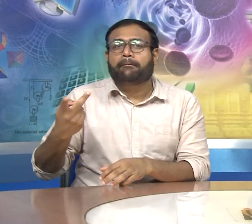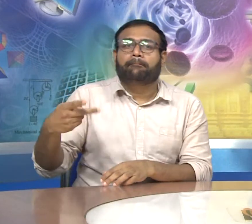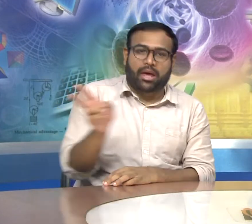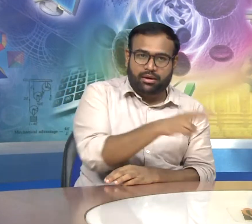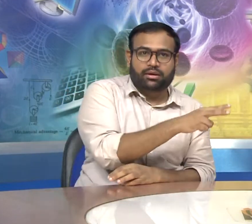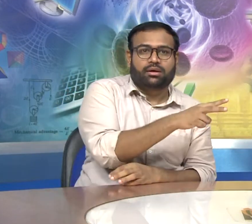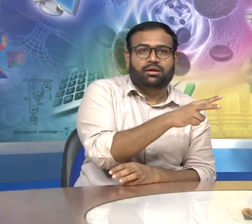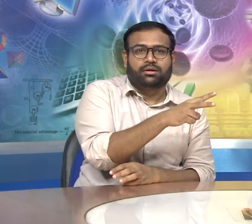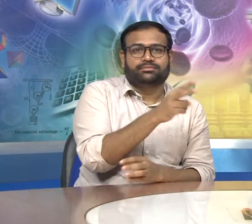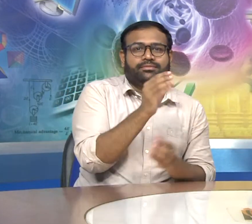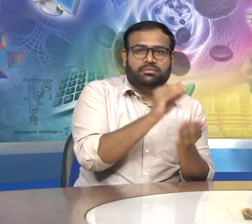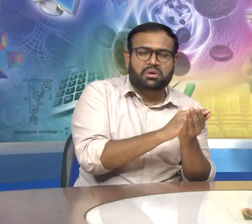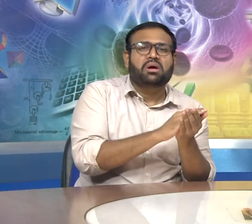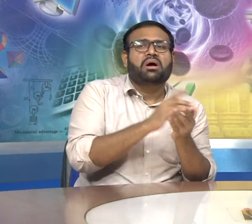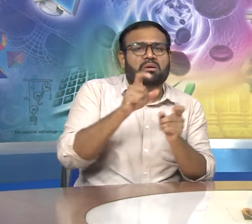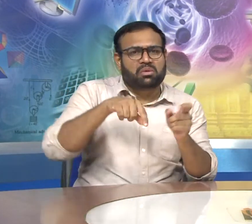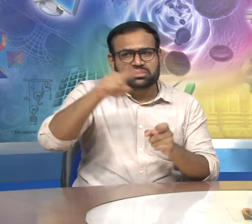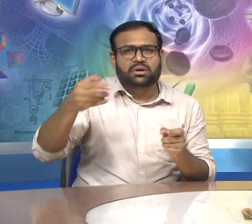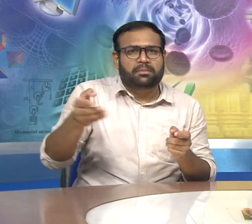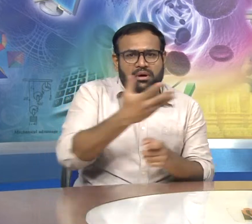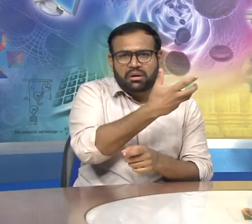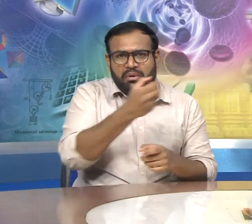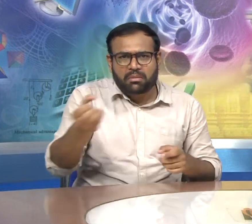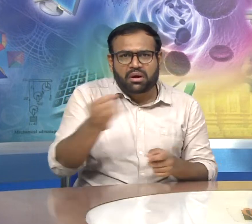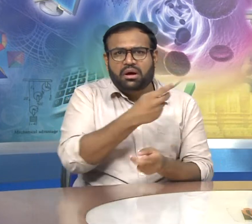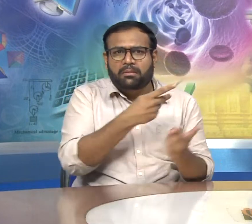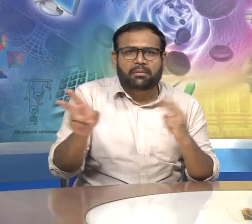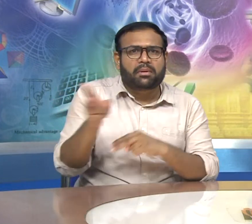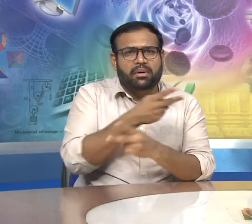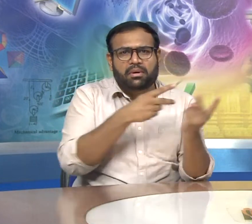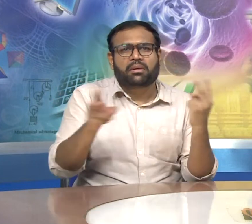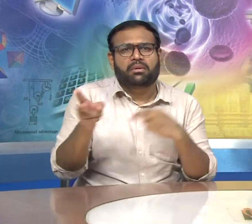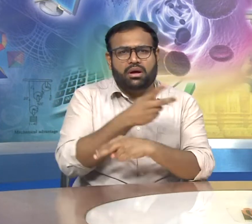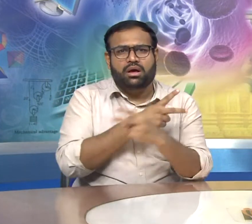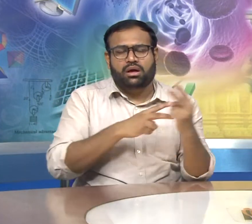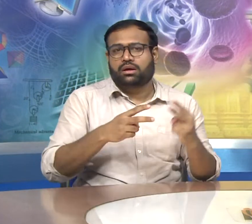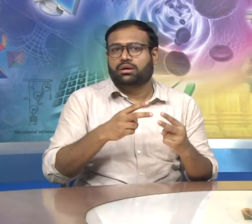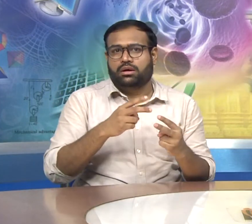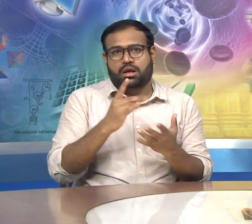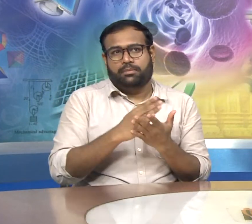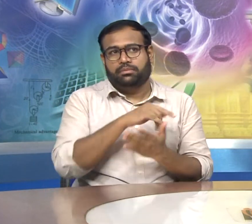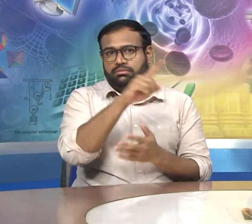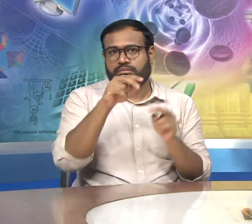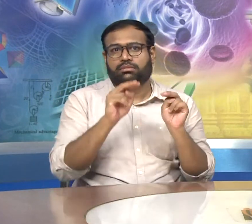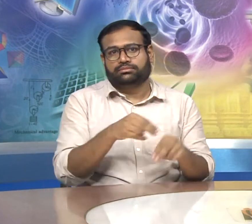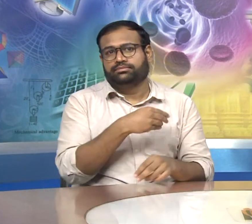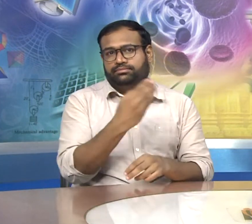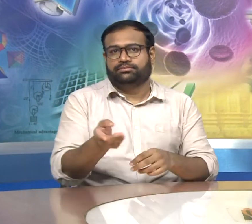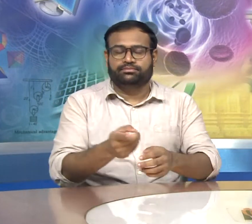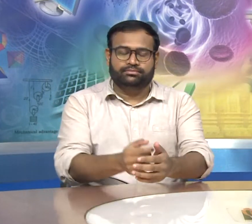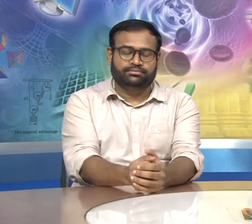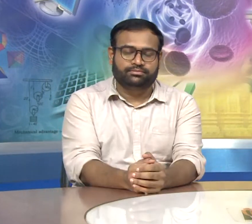for 20 days or 15 days, 2 weeks or month or 2 months. So